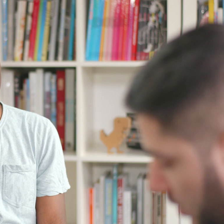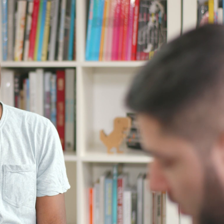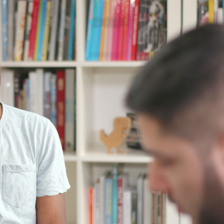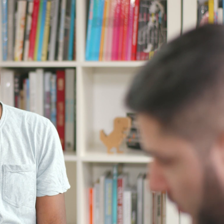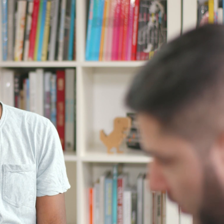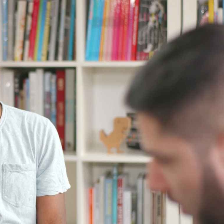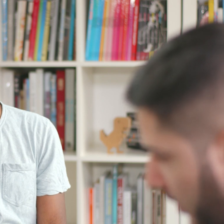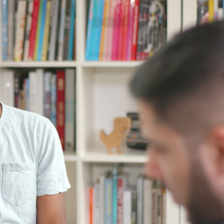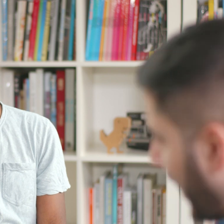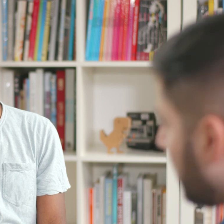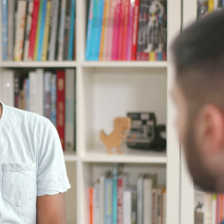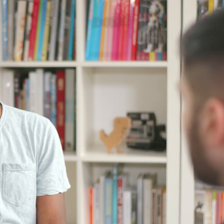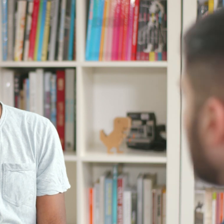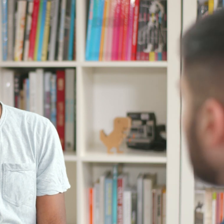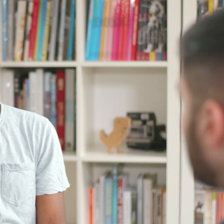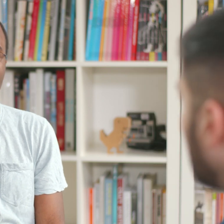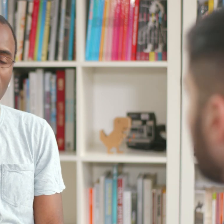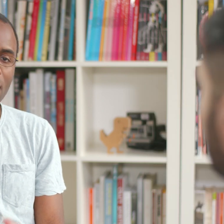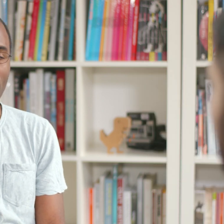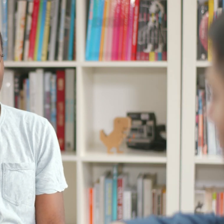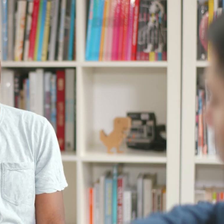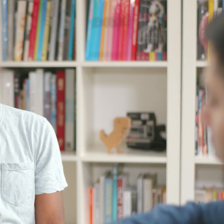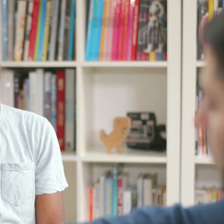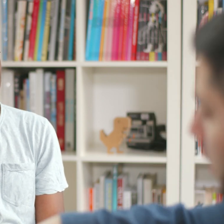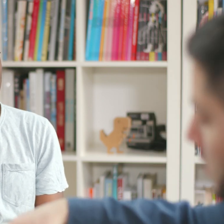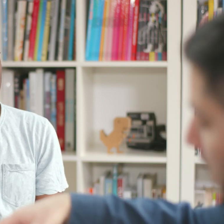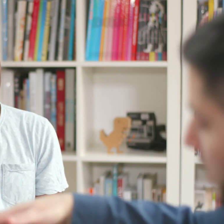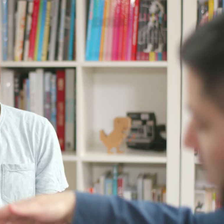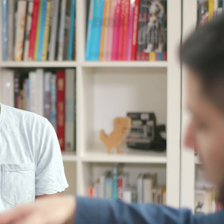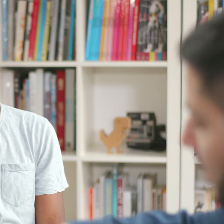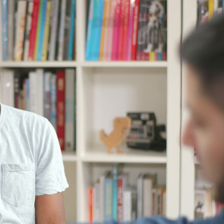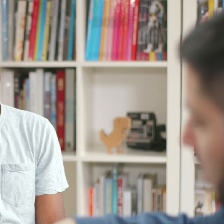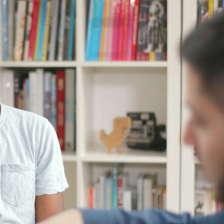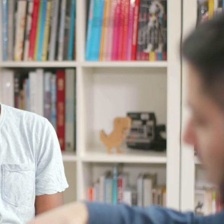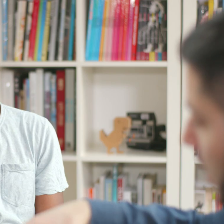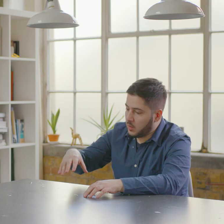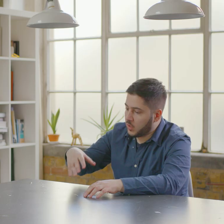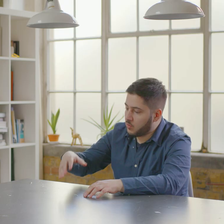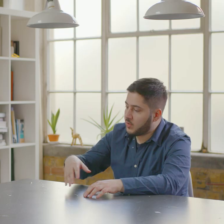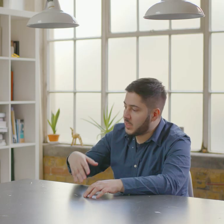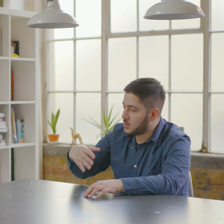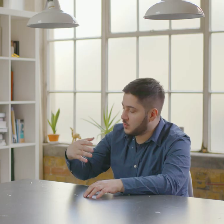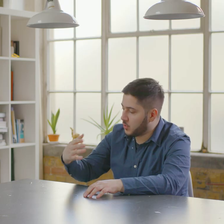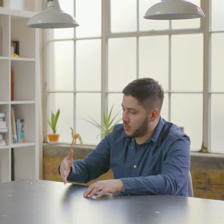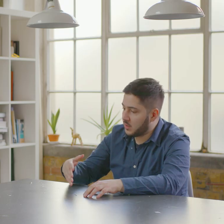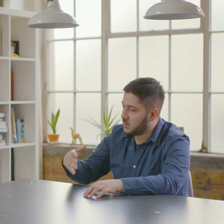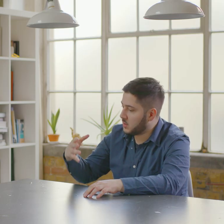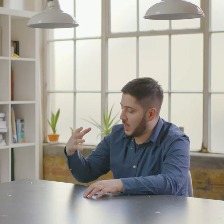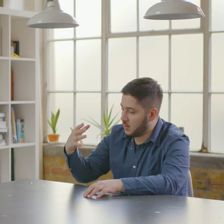we're abandoning responsive web design because it felt like for a while maybe 10 years ago there was like the revelation of grids and